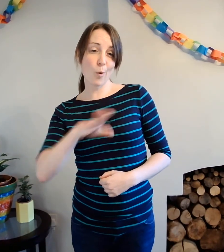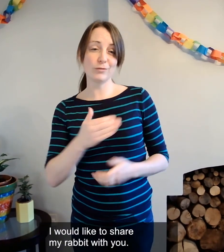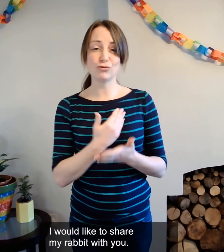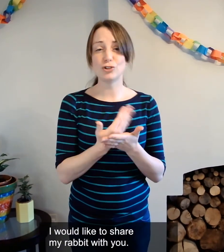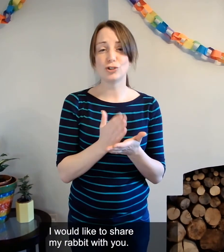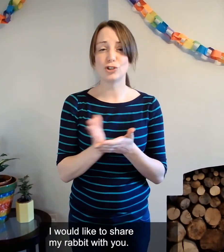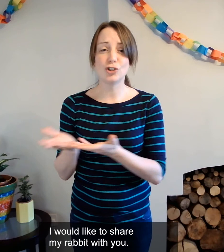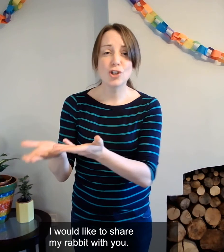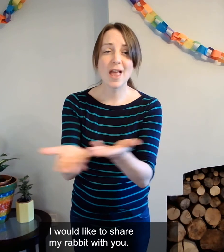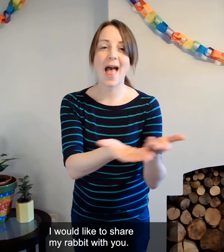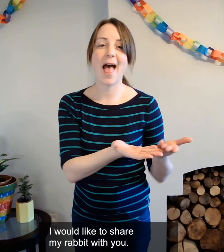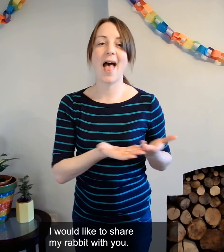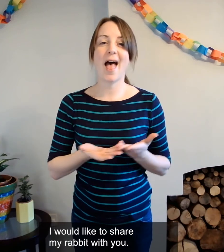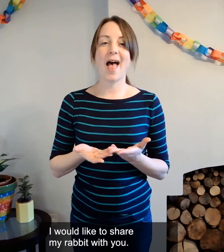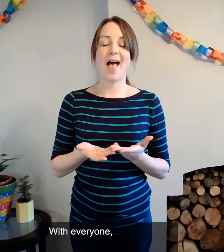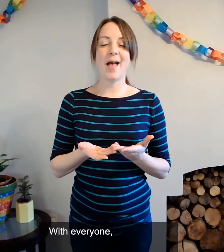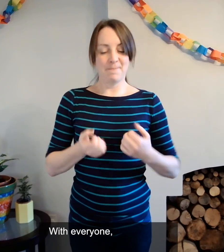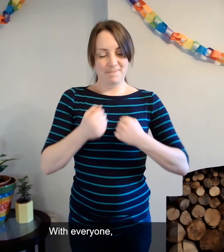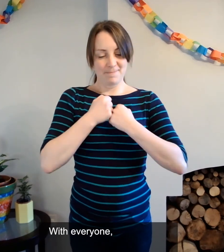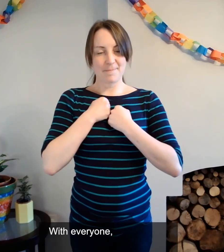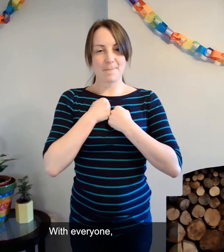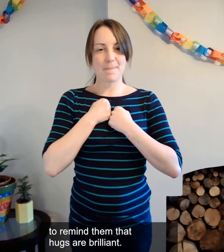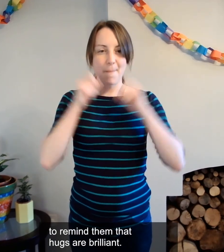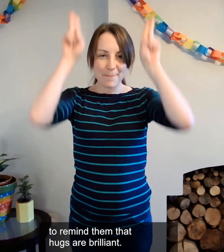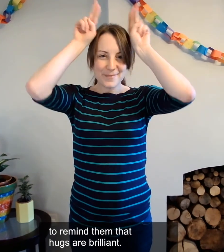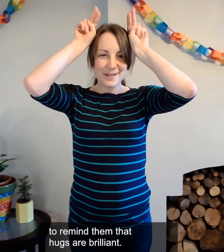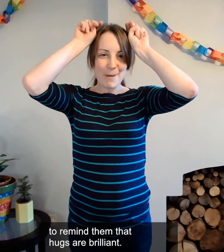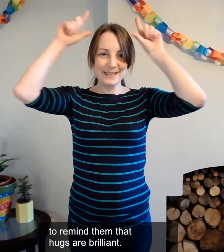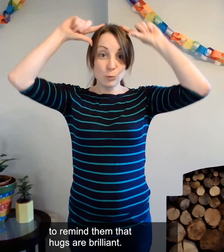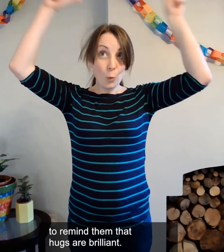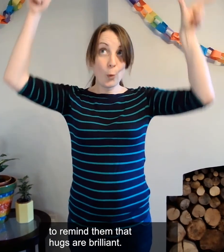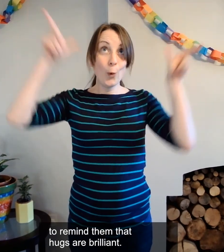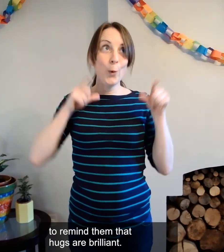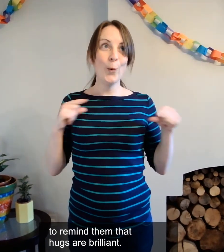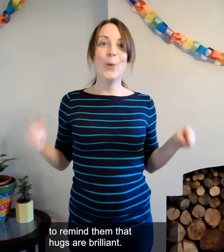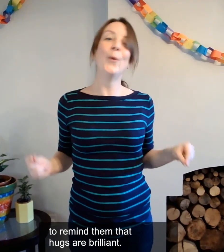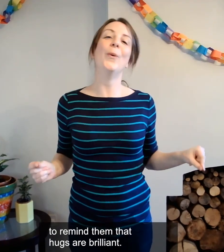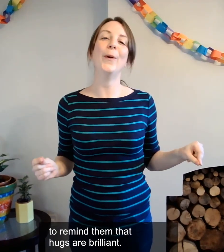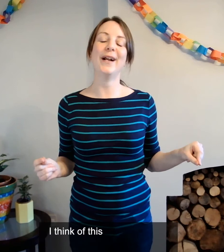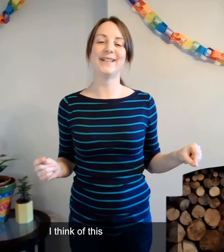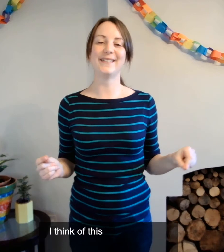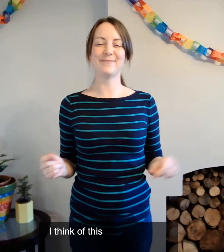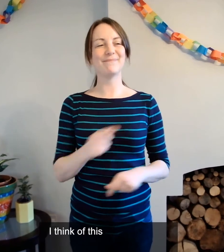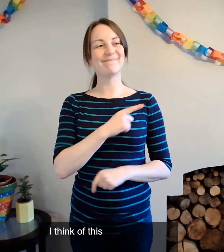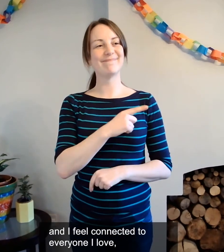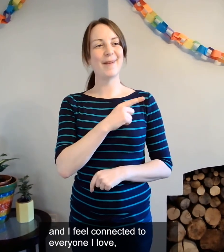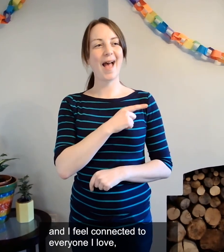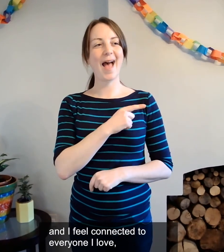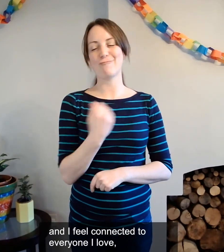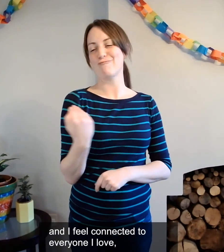I would like to share my rabbit with you, with everyone, to remind them that hugs are brilliant. I think of this and I feel connected